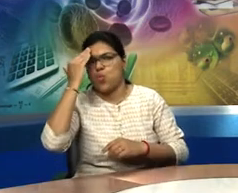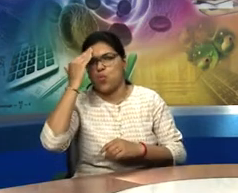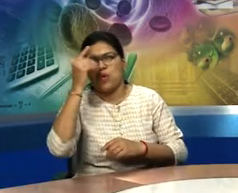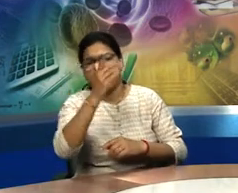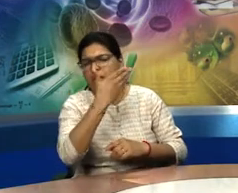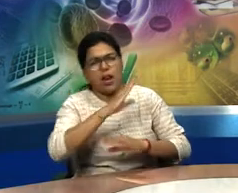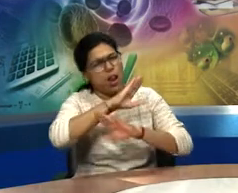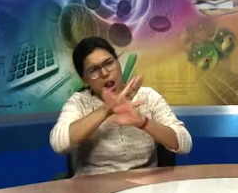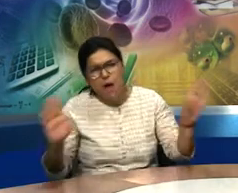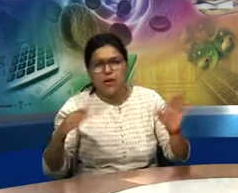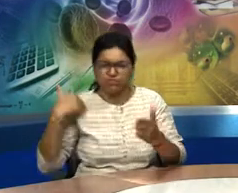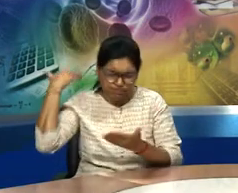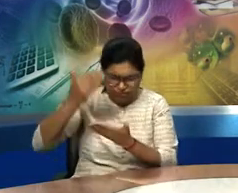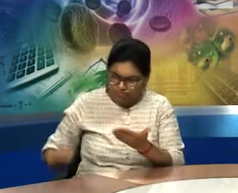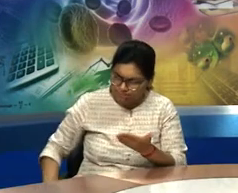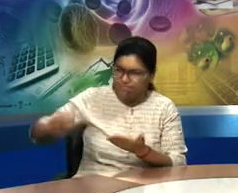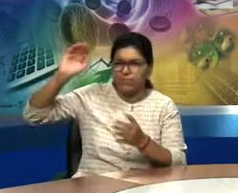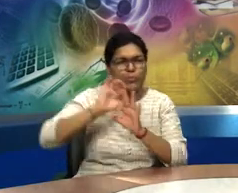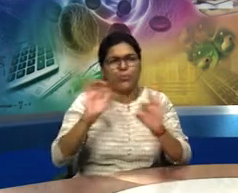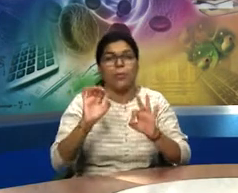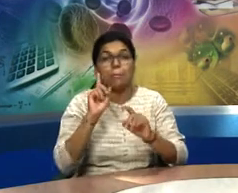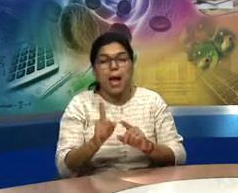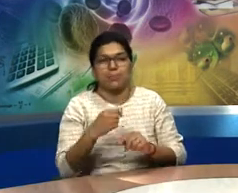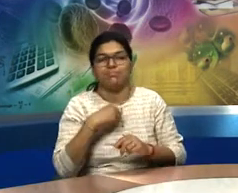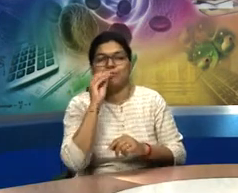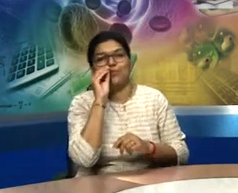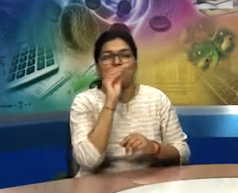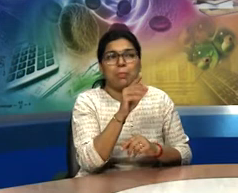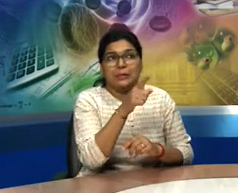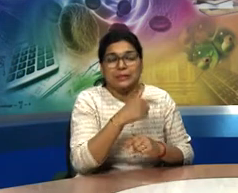written that I do not recall his ever beaten